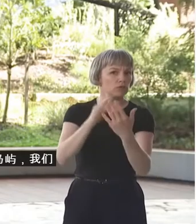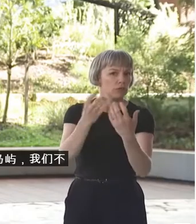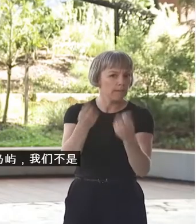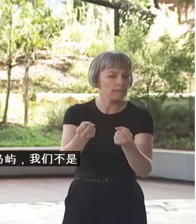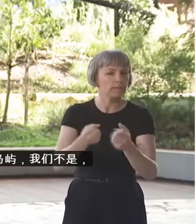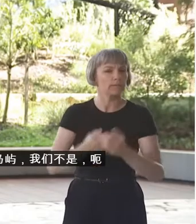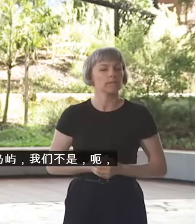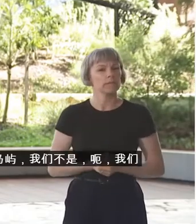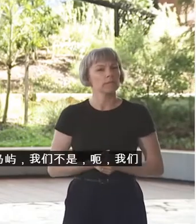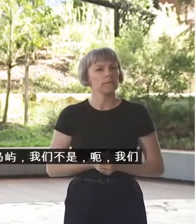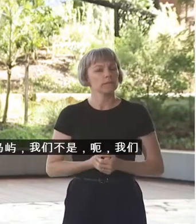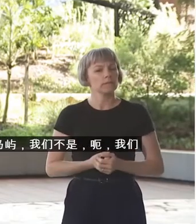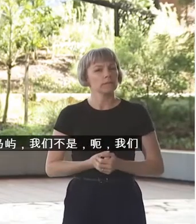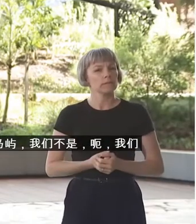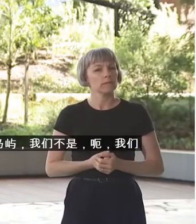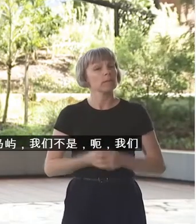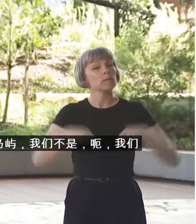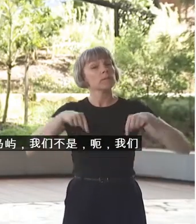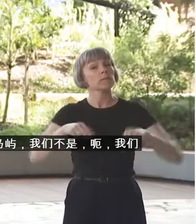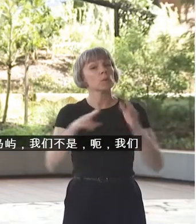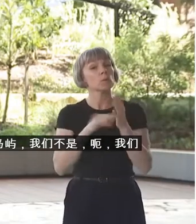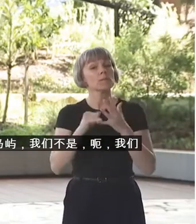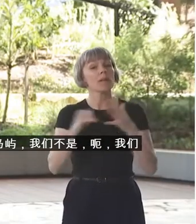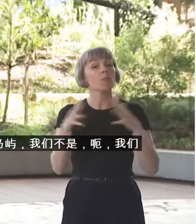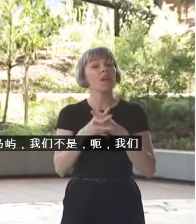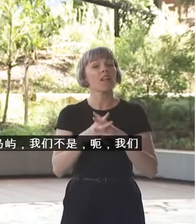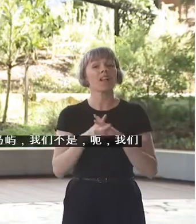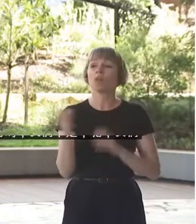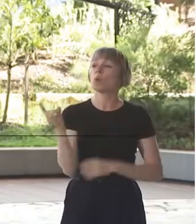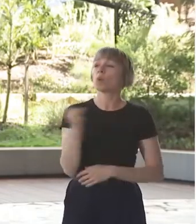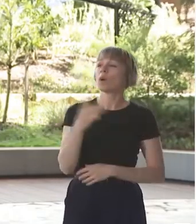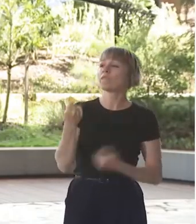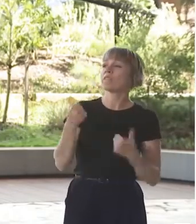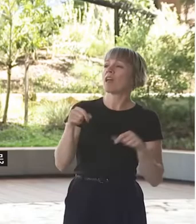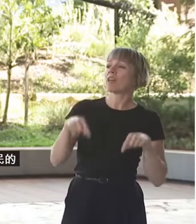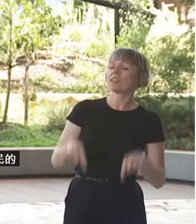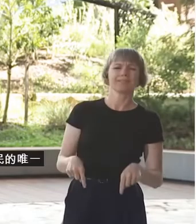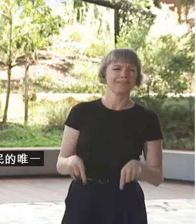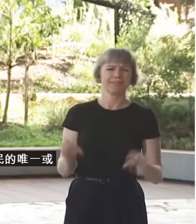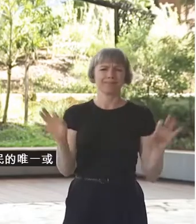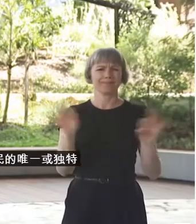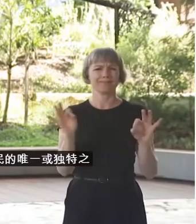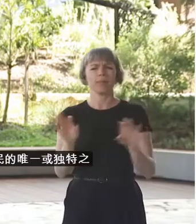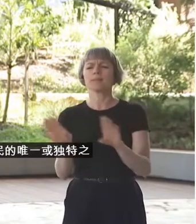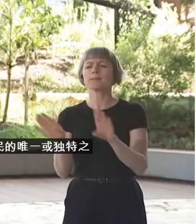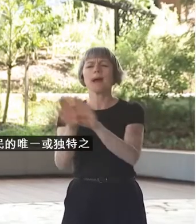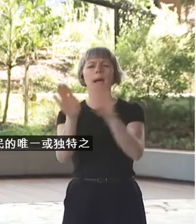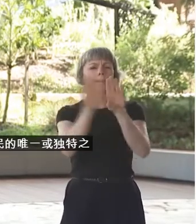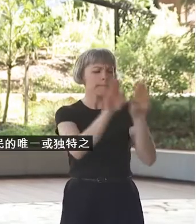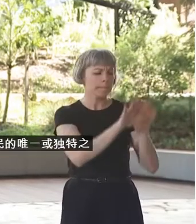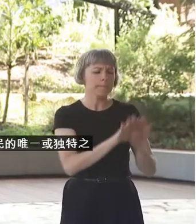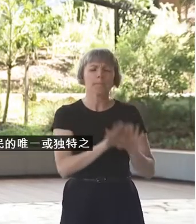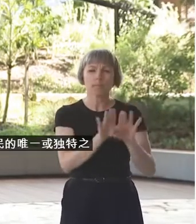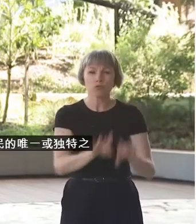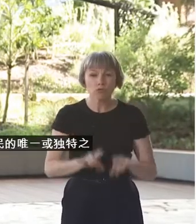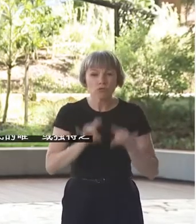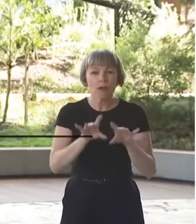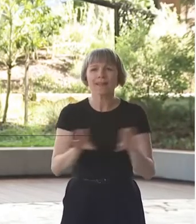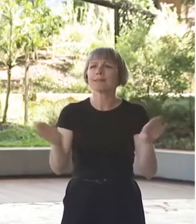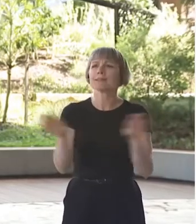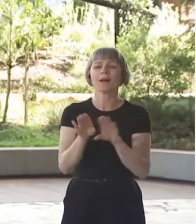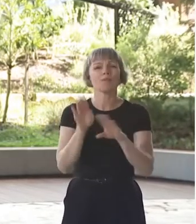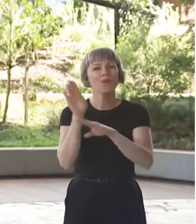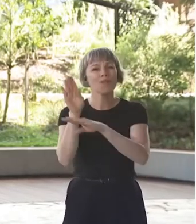South Wales. We are not unique to the rest of the world. What is unique about our people is that they are